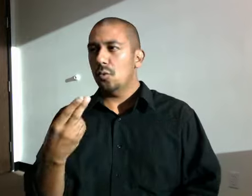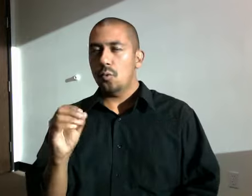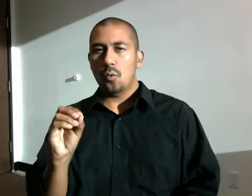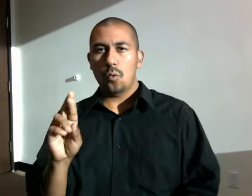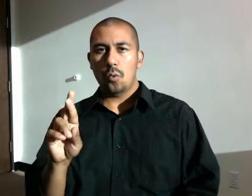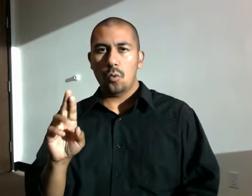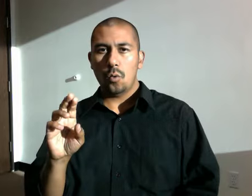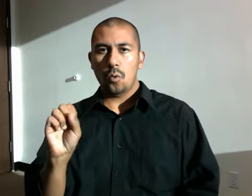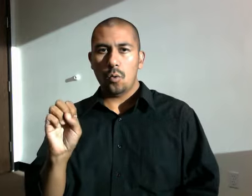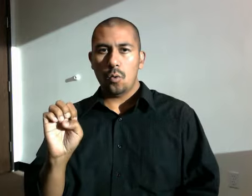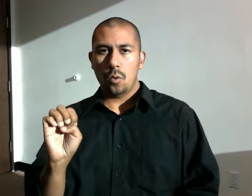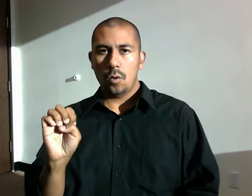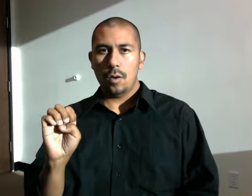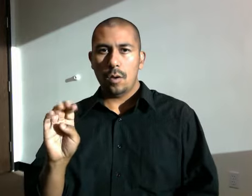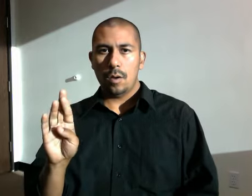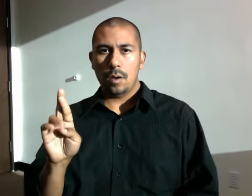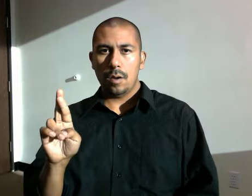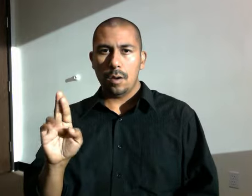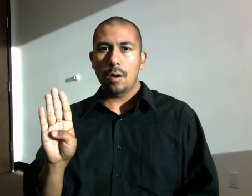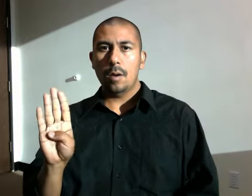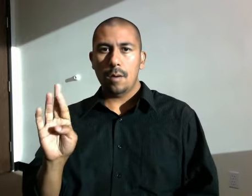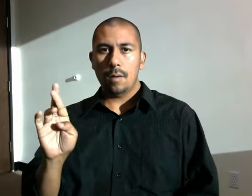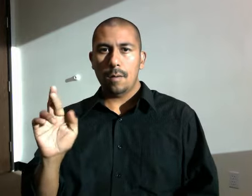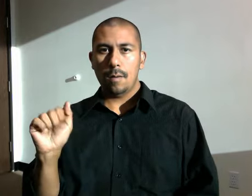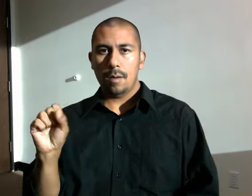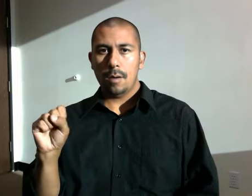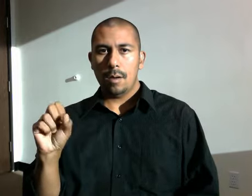charms used on the old farm horses years and years ago.